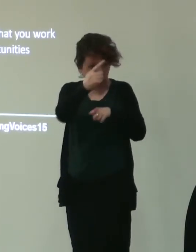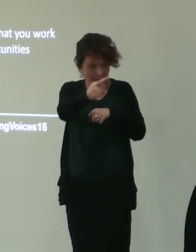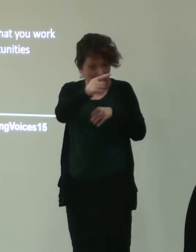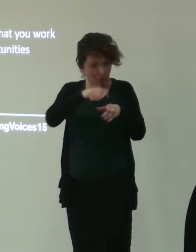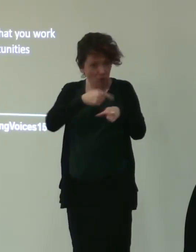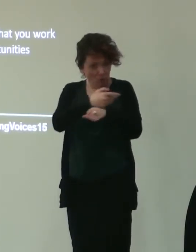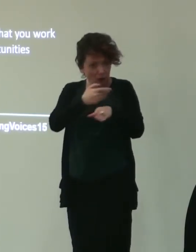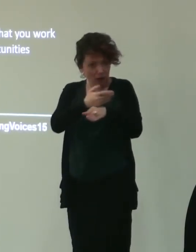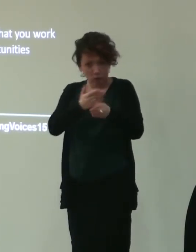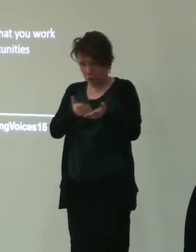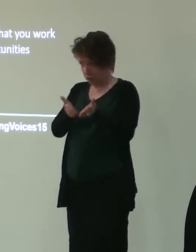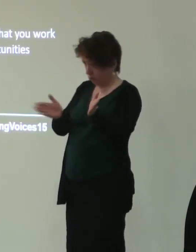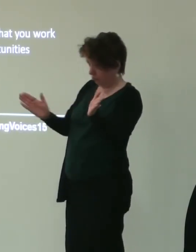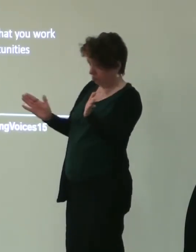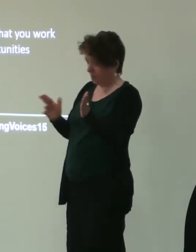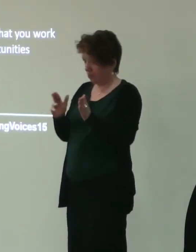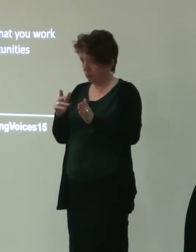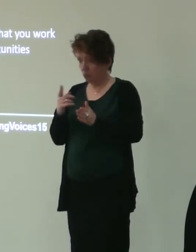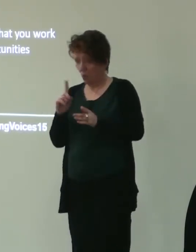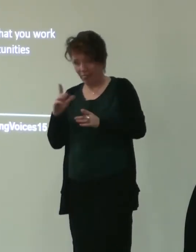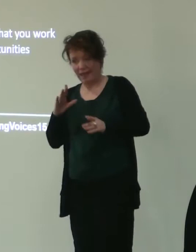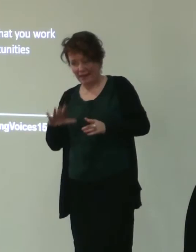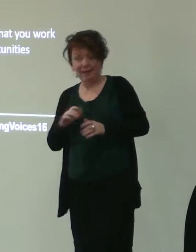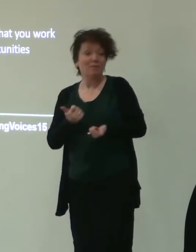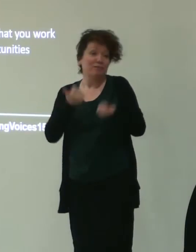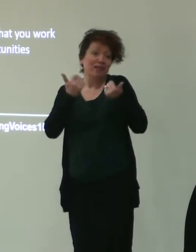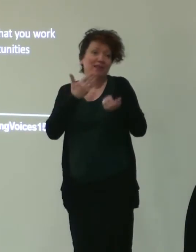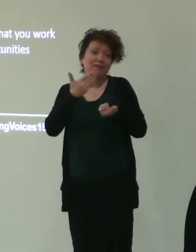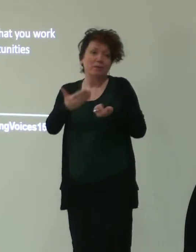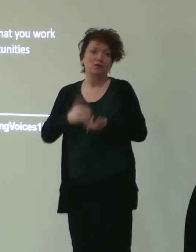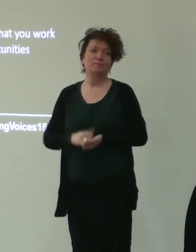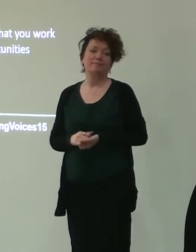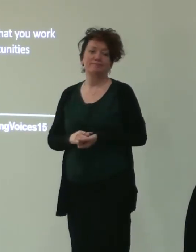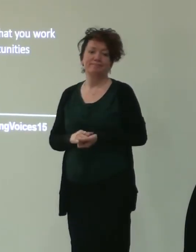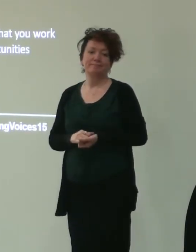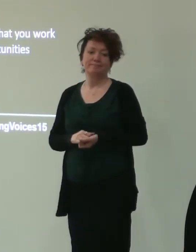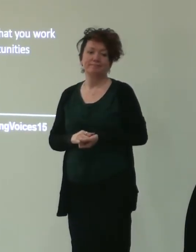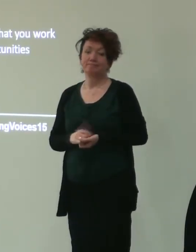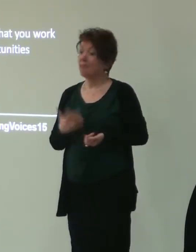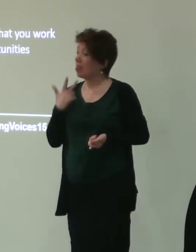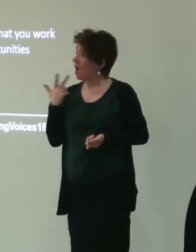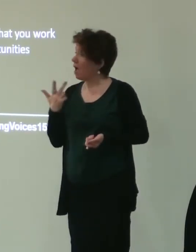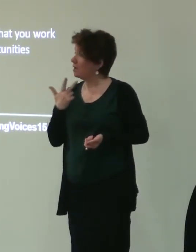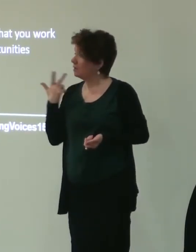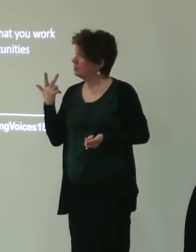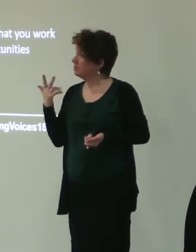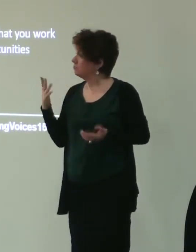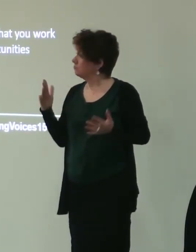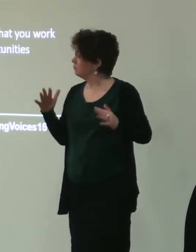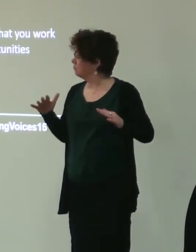young people in what they need it to be. So that's brilliant. Thank you very much for that. Anyone else in the